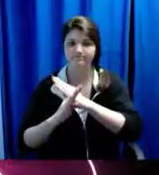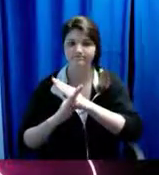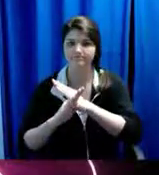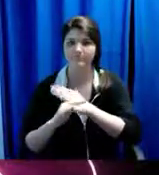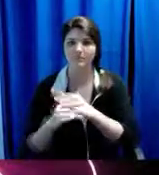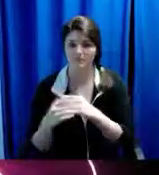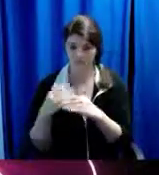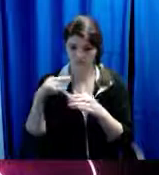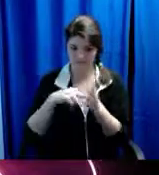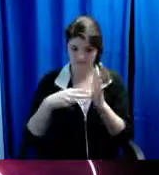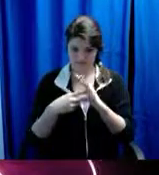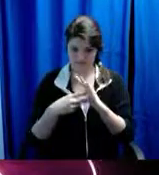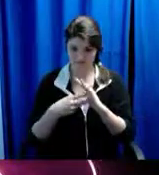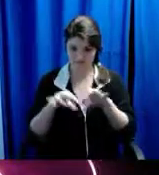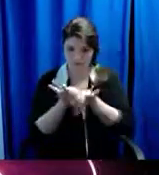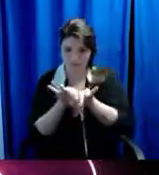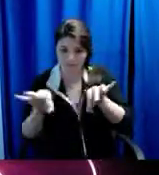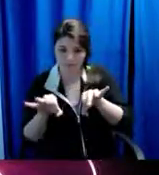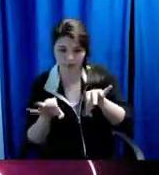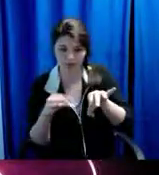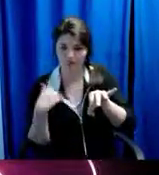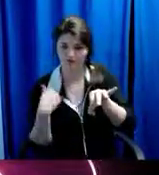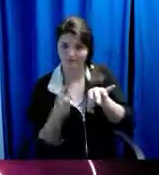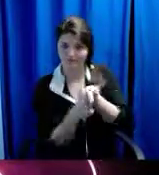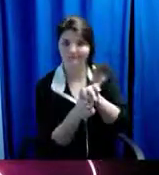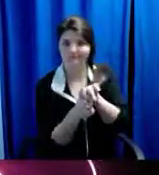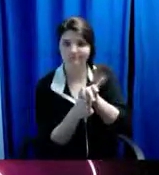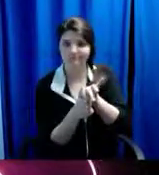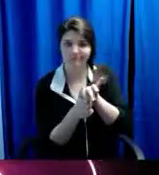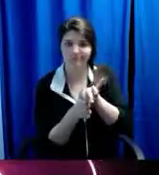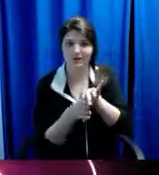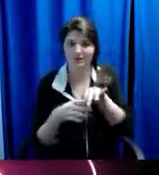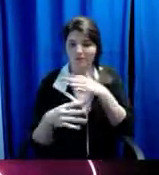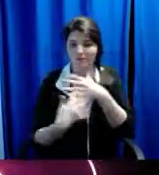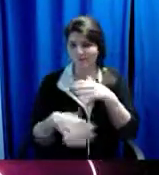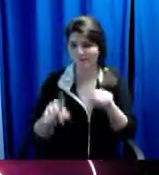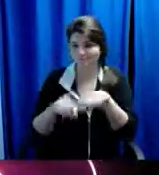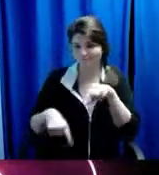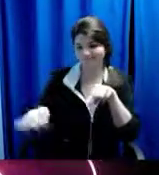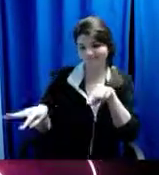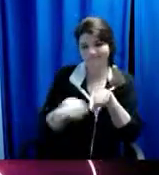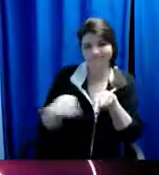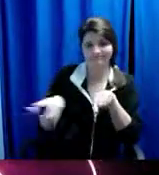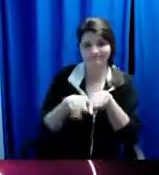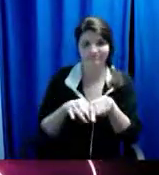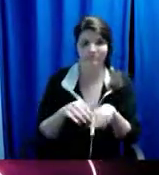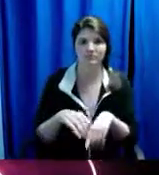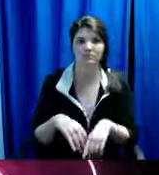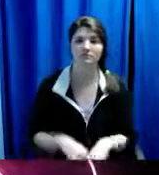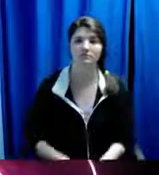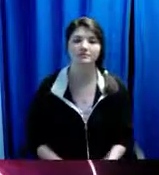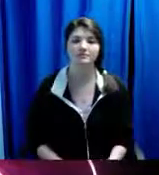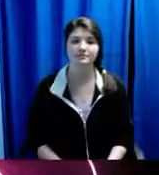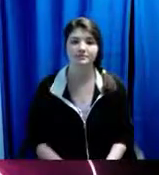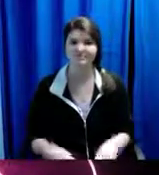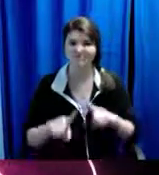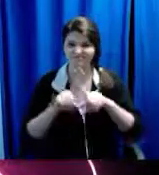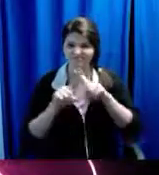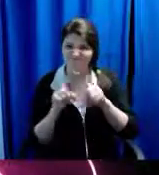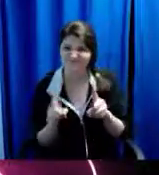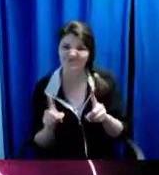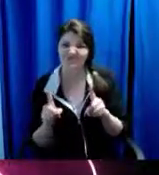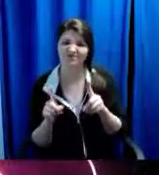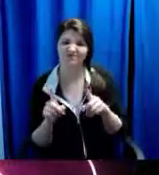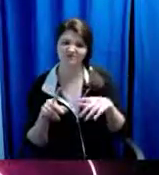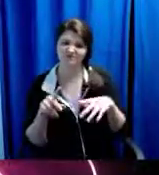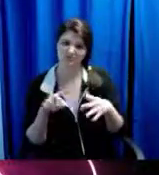functioning of kidneys, smoking, and alcohol consumption are also the reasons for hypertension. This condition, if